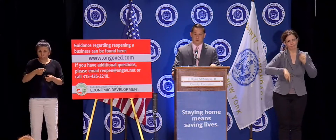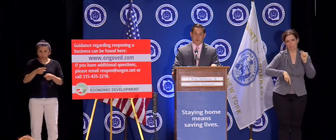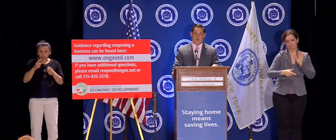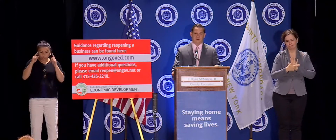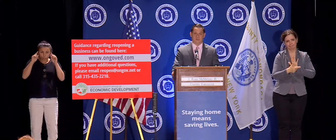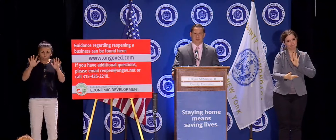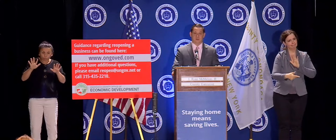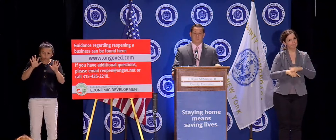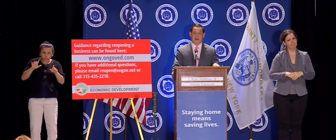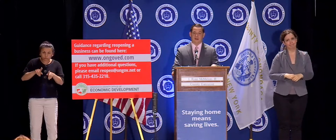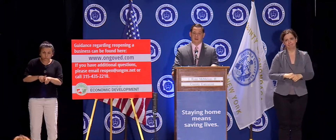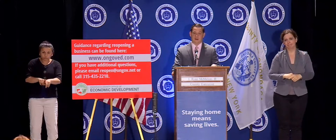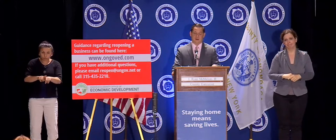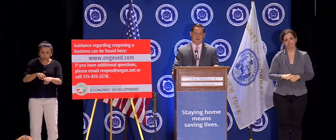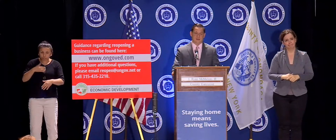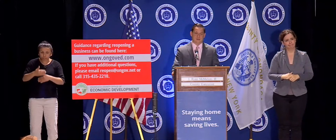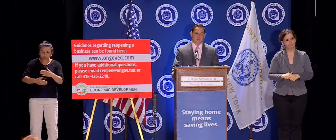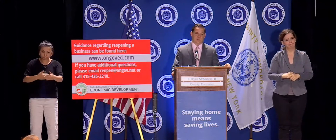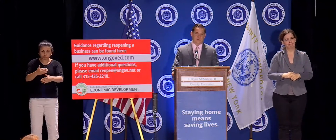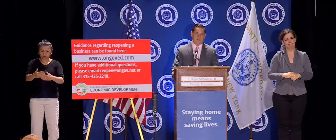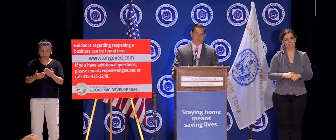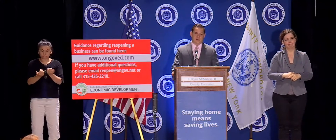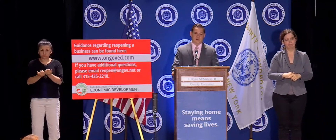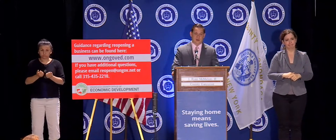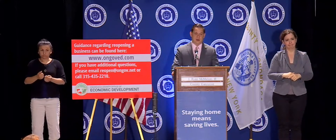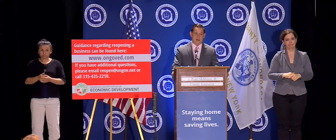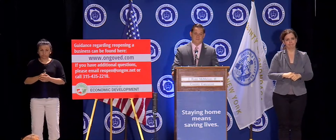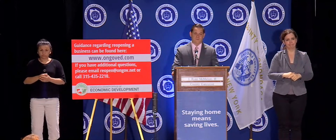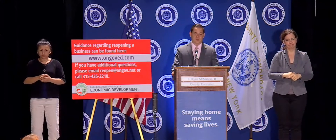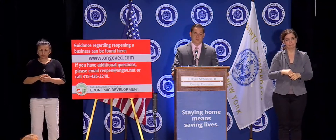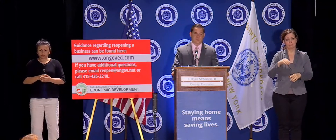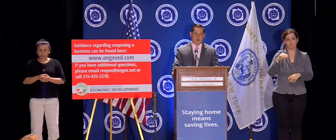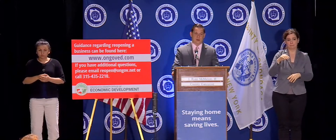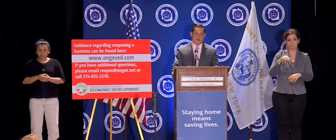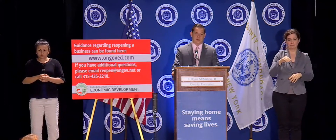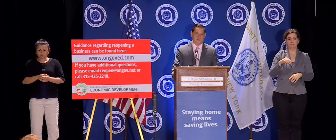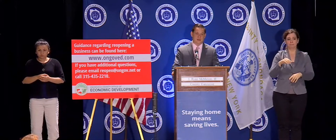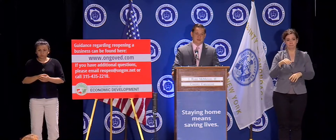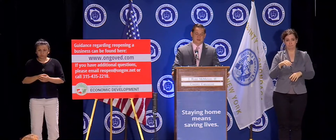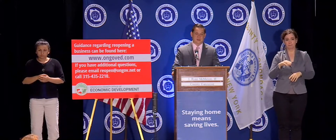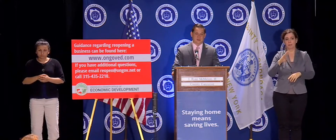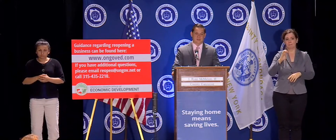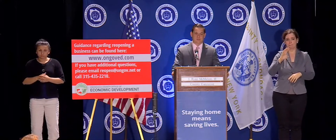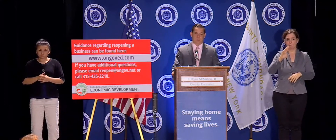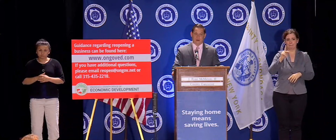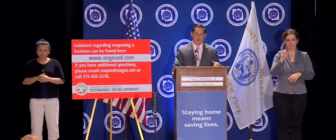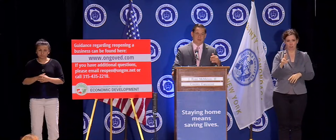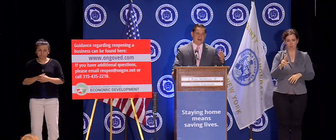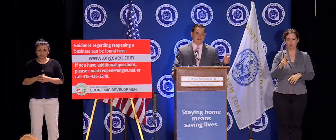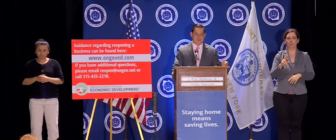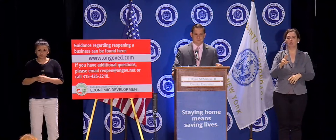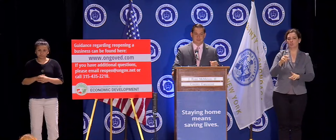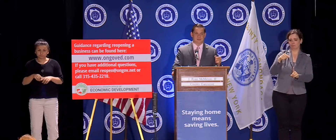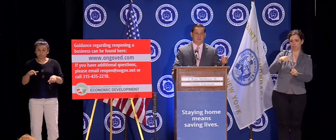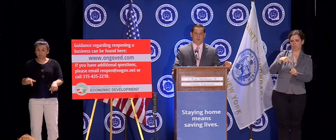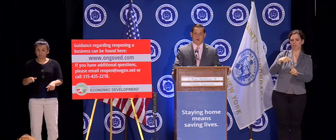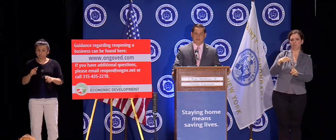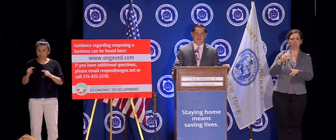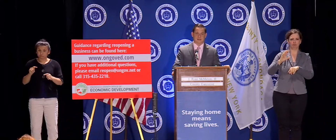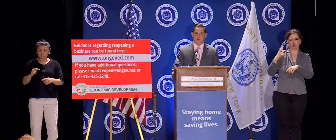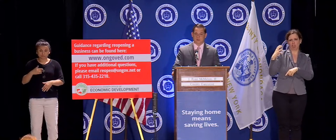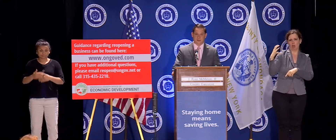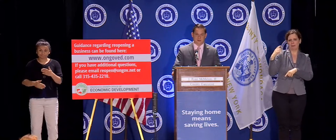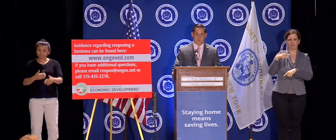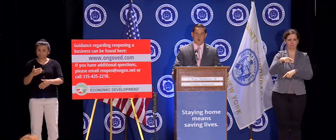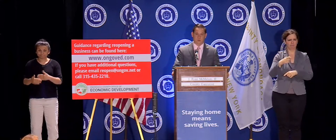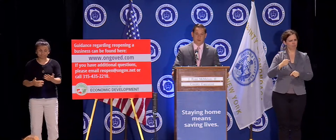Pacenti is supportive of it. Chairman Becker is supportive of it. And so I think this is part of the process. At some point,